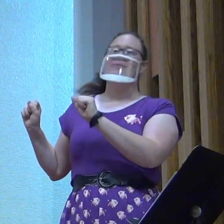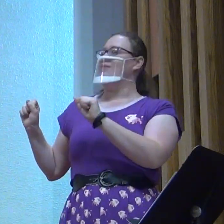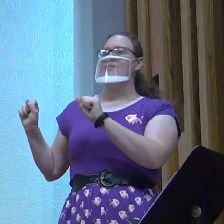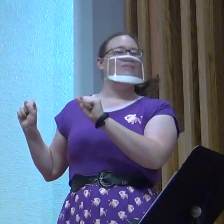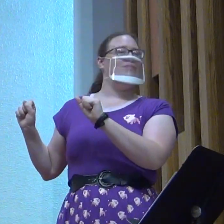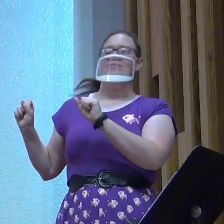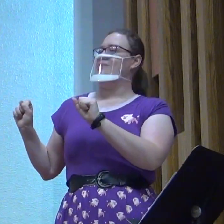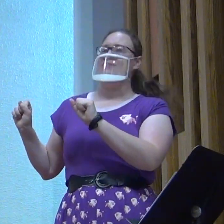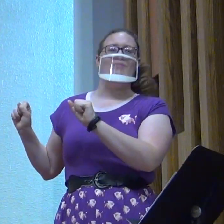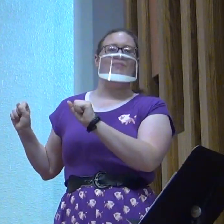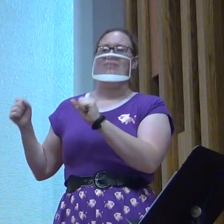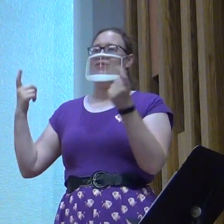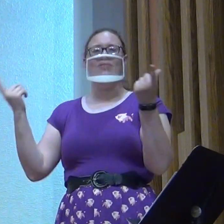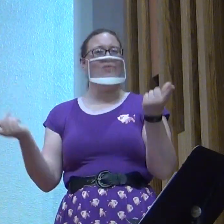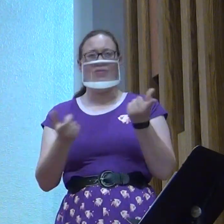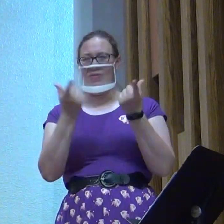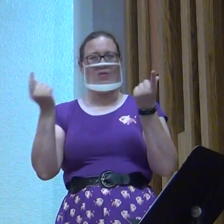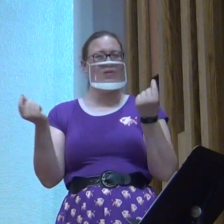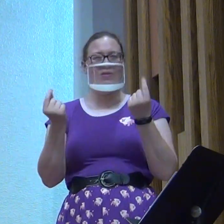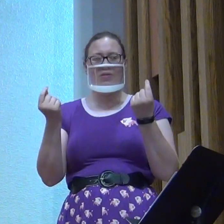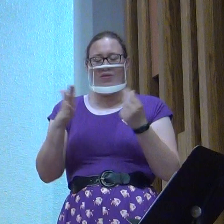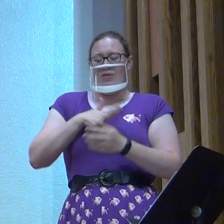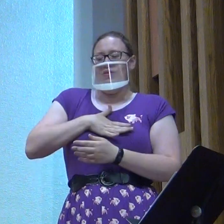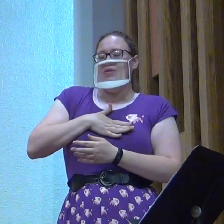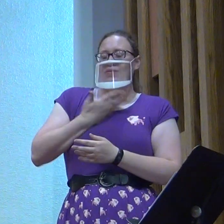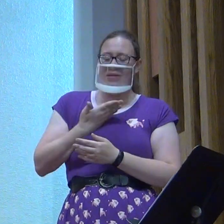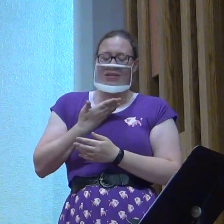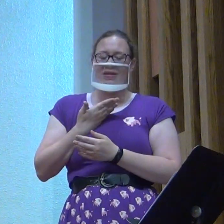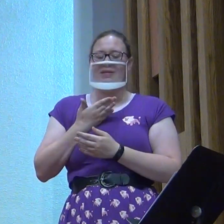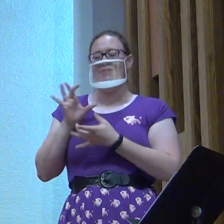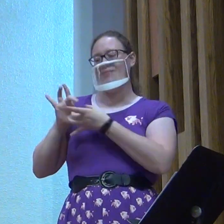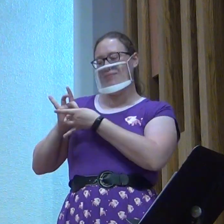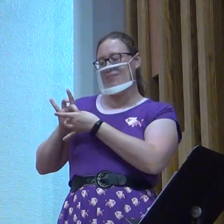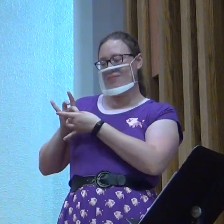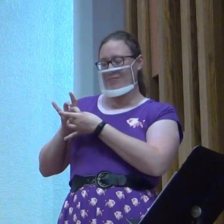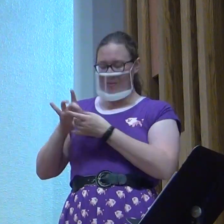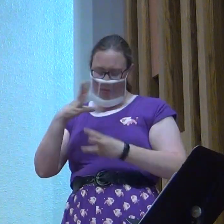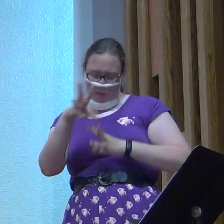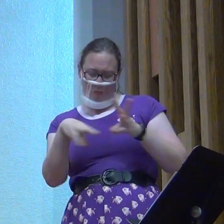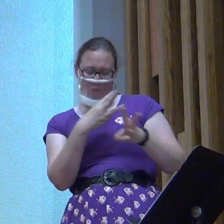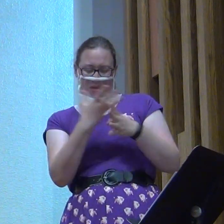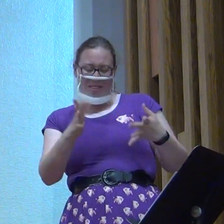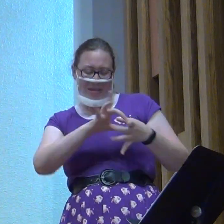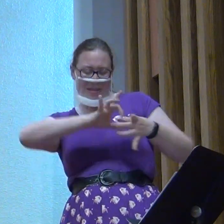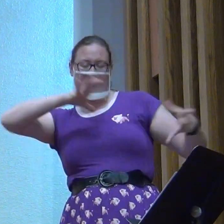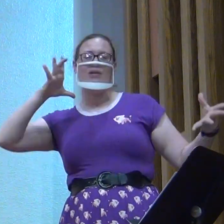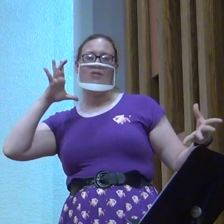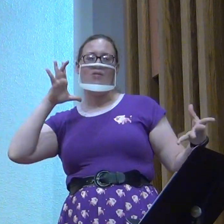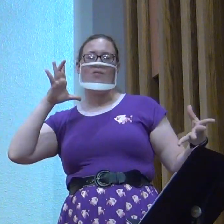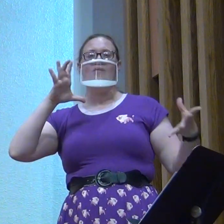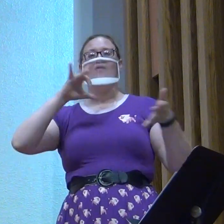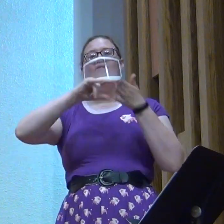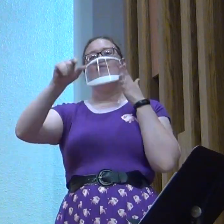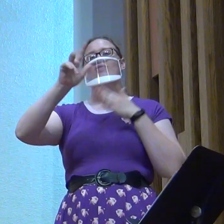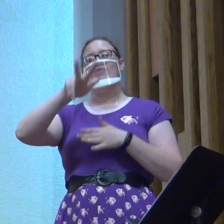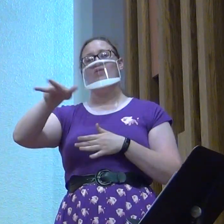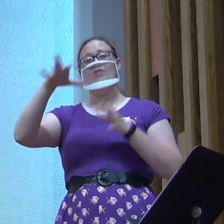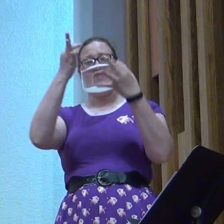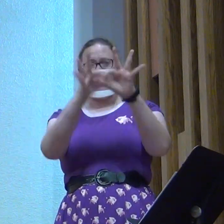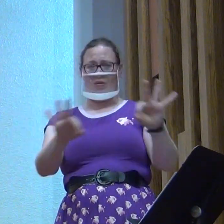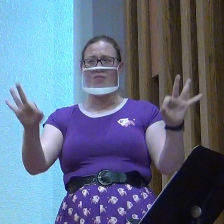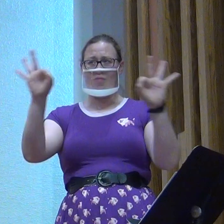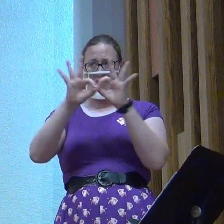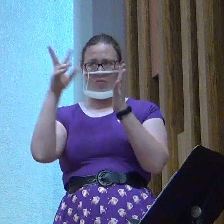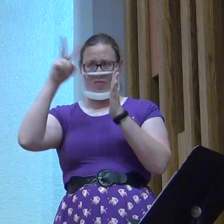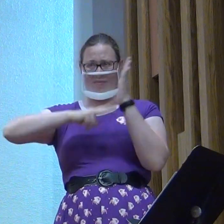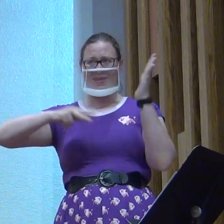in this world, but instead be willing to part with them. Verse 33 is the key verse. Let's read it